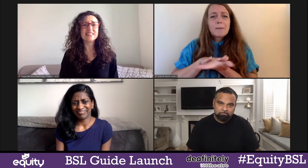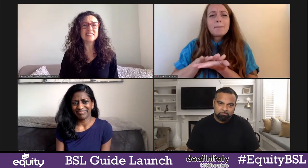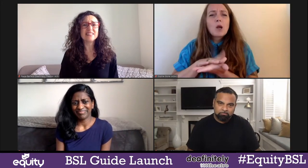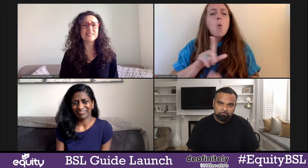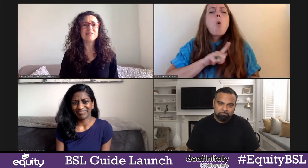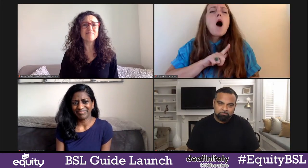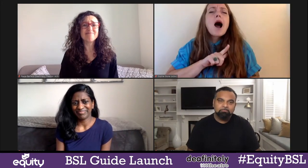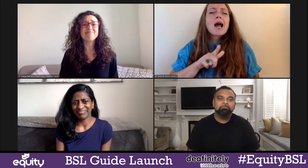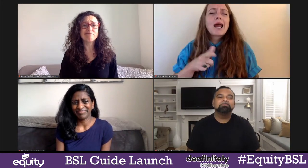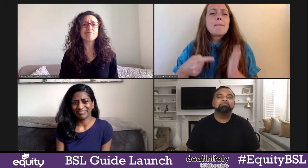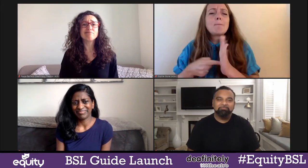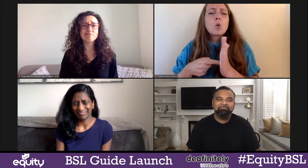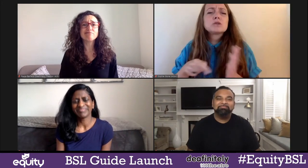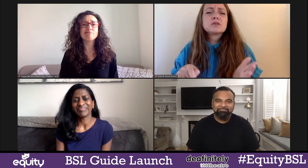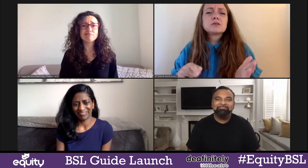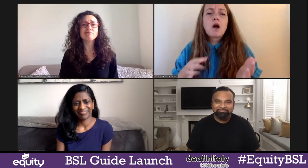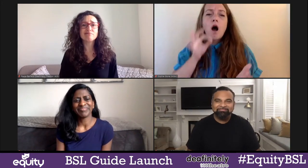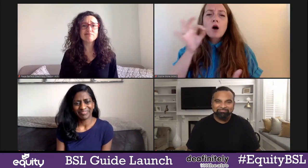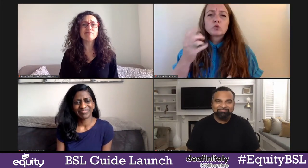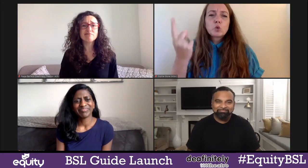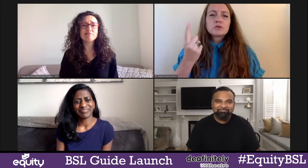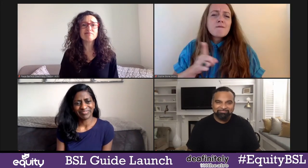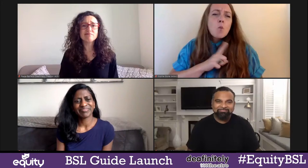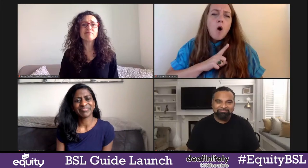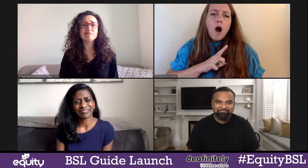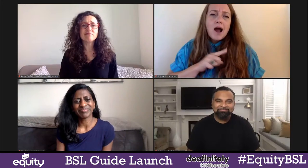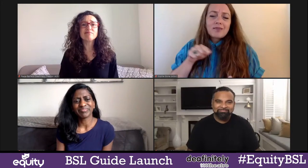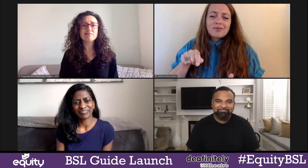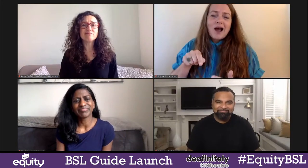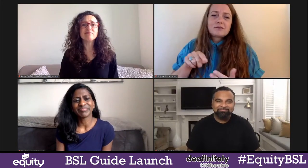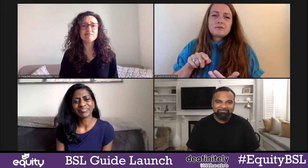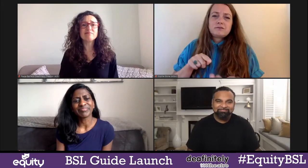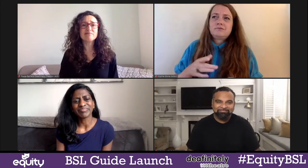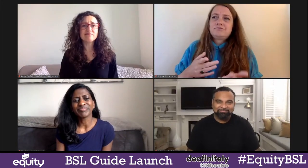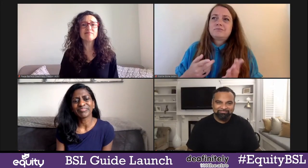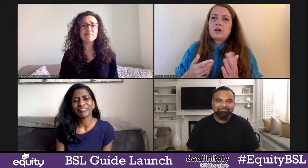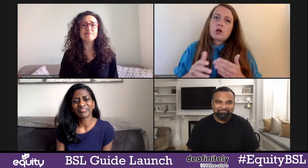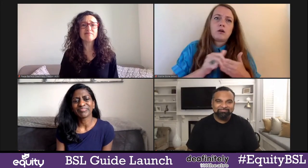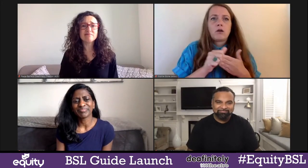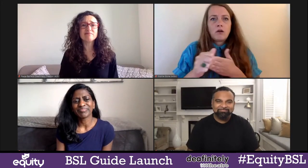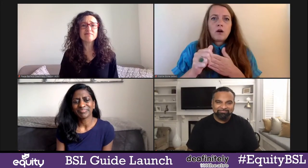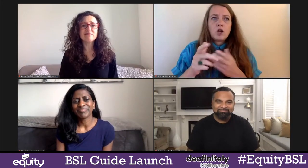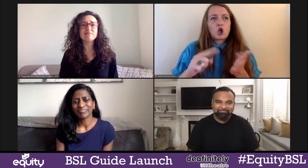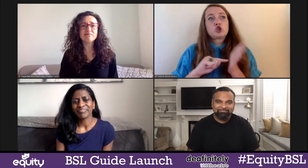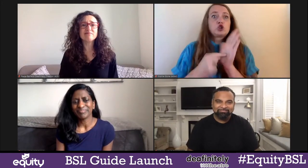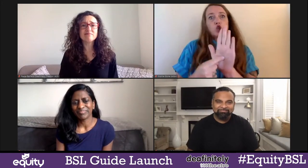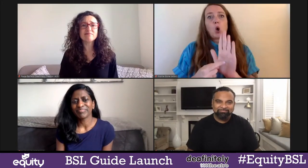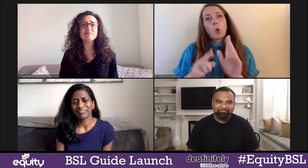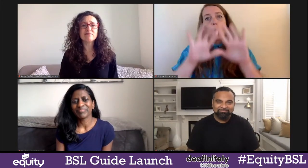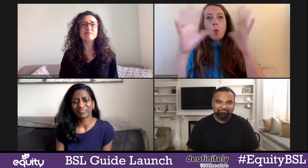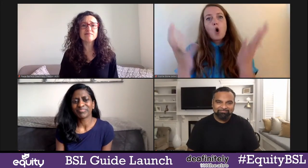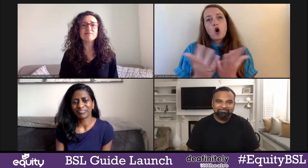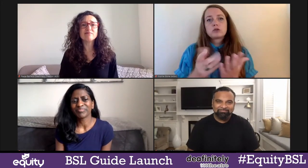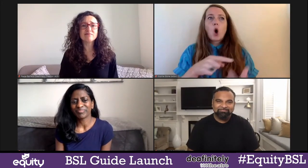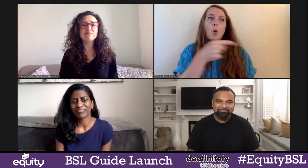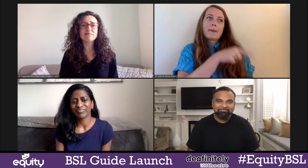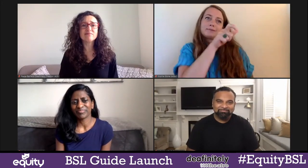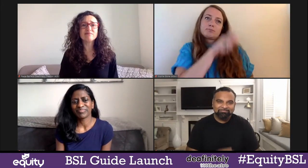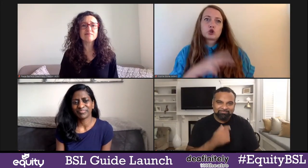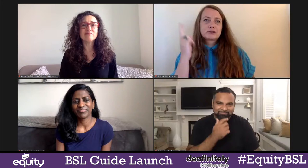naturally is not something that they would do? So what is your reason for that? What's the reason in your piece that that person has to use their voice? Is it